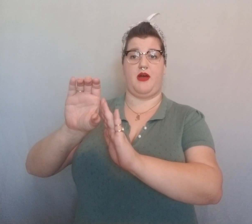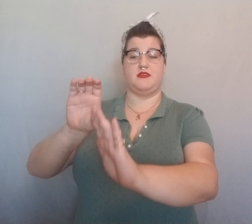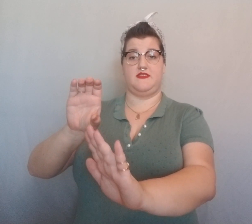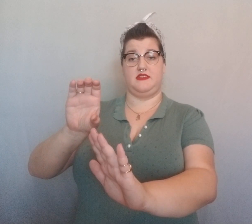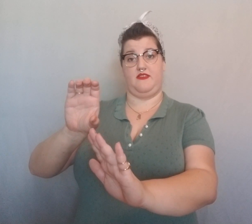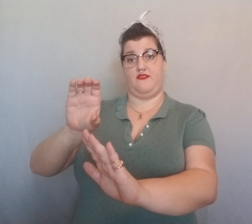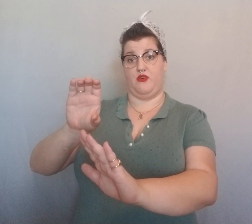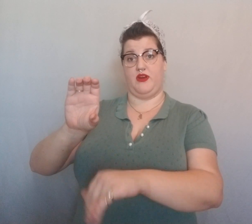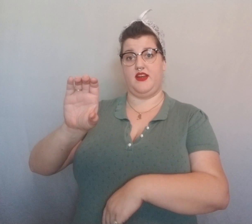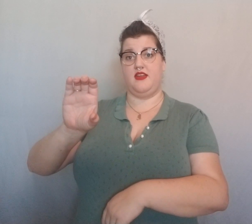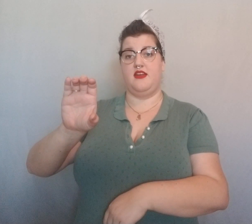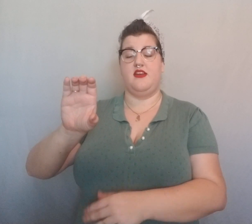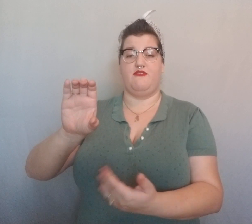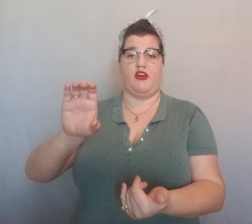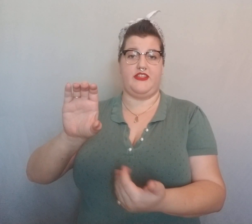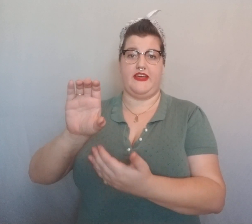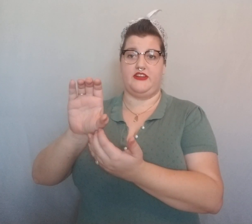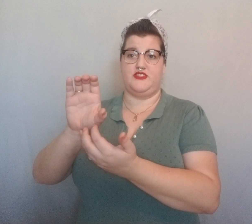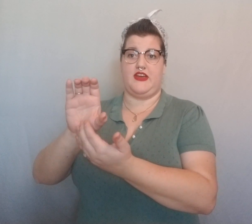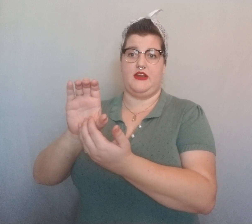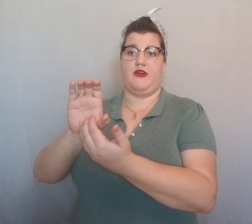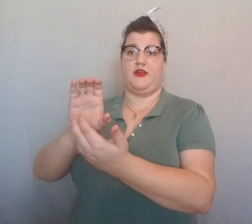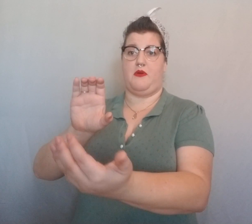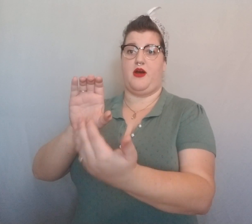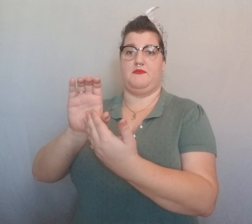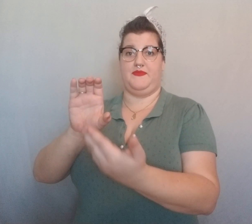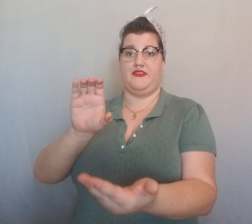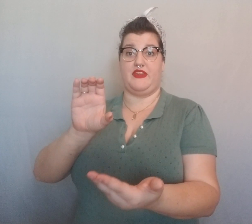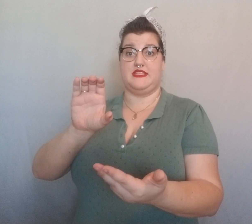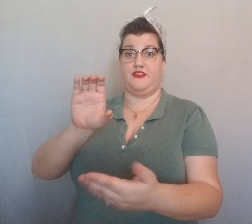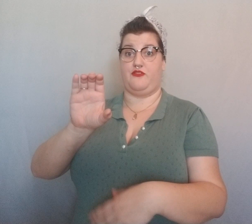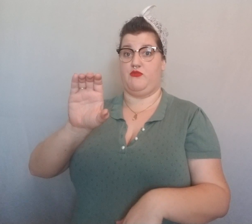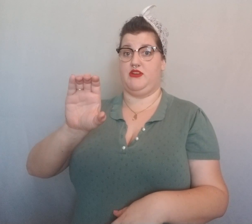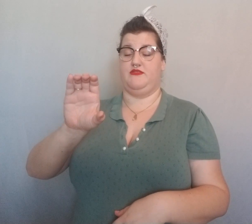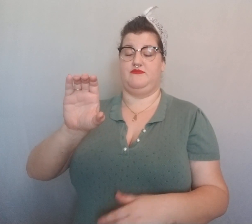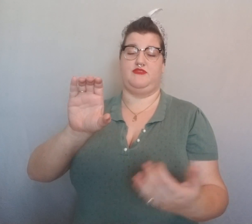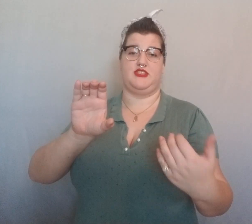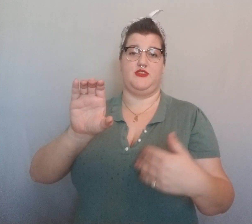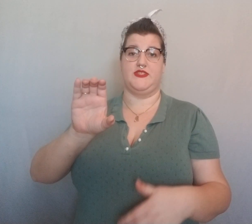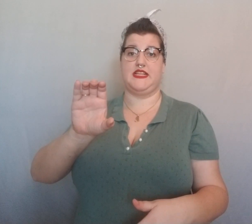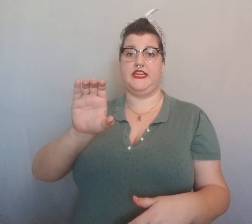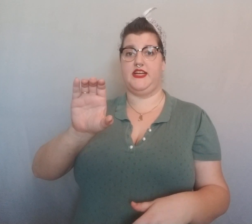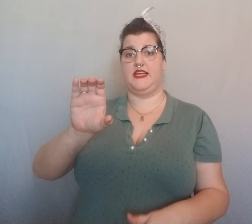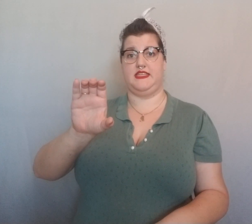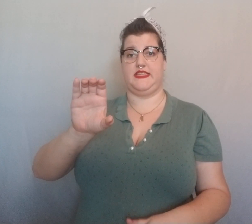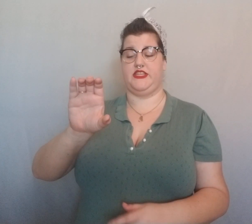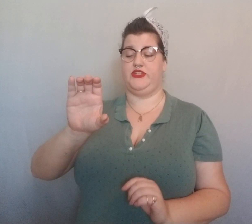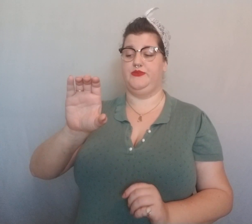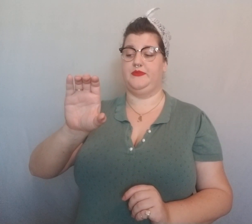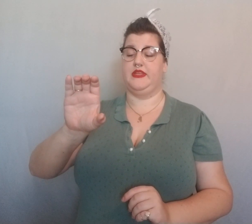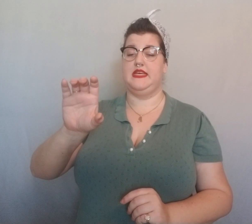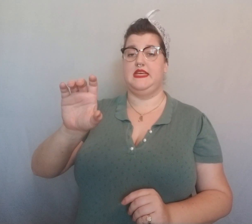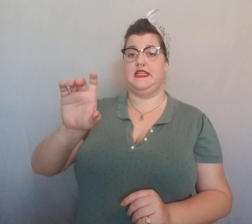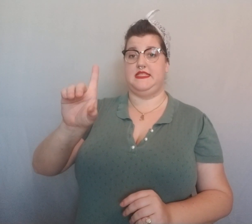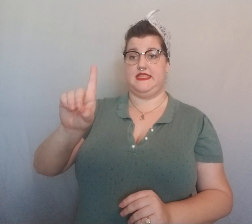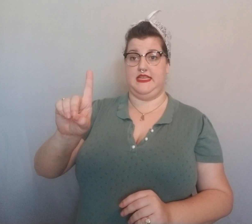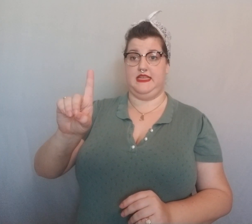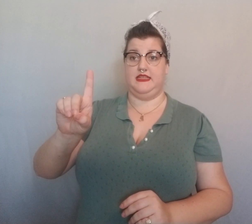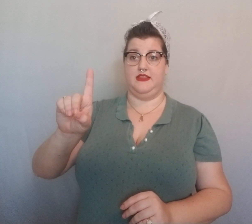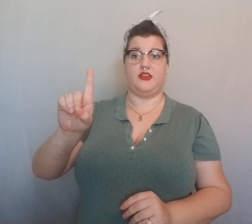is facing forward. For all the letters, you kind of want your palm facing forward, just so it's clear and easy to do. D looks